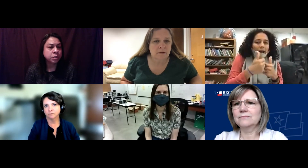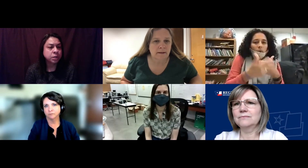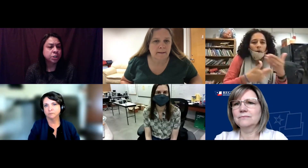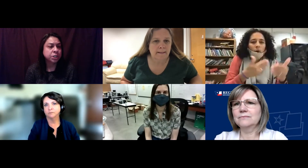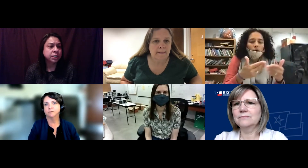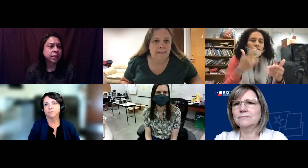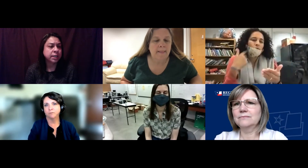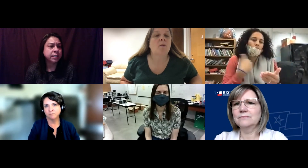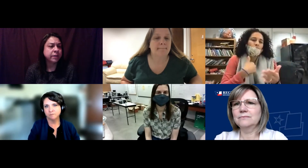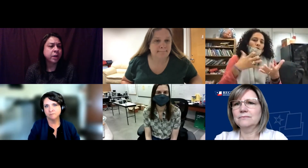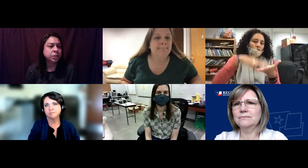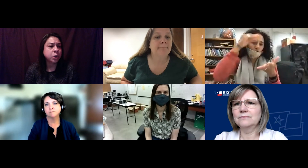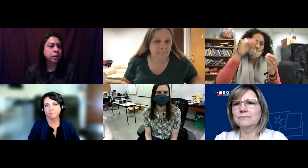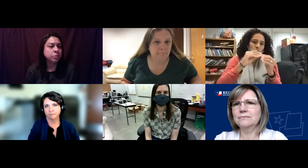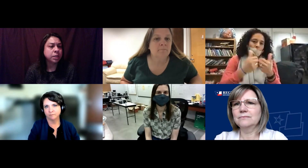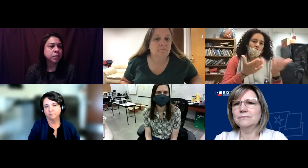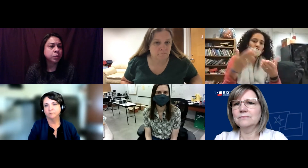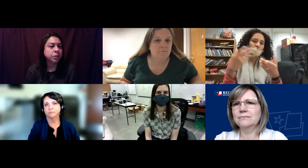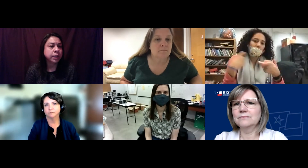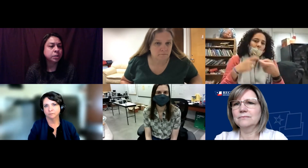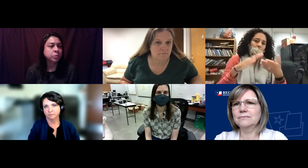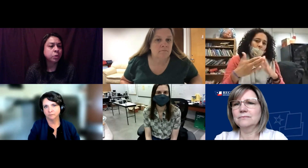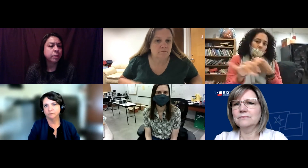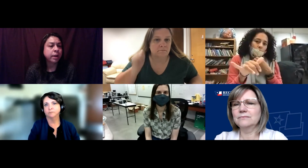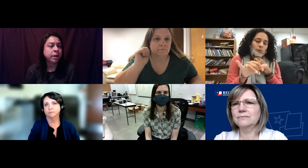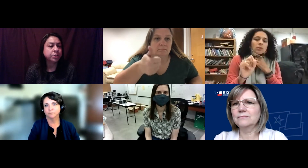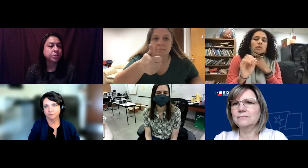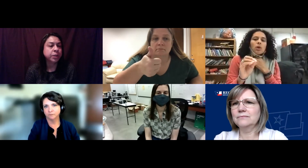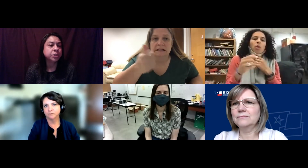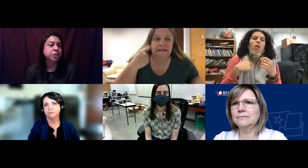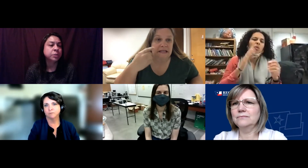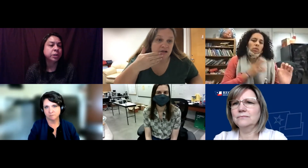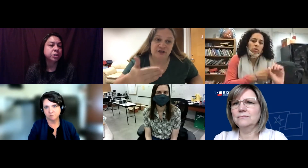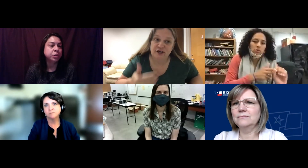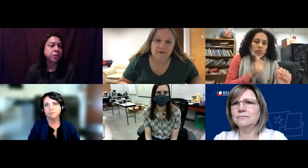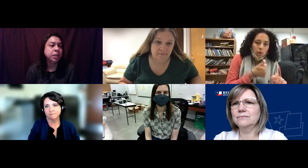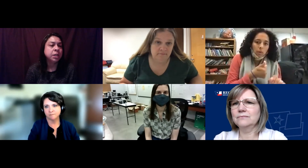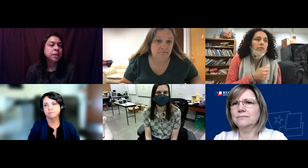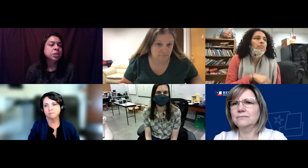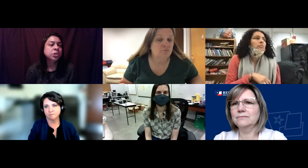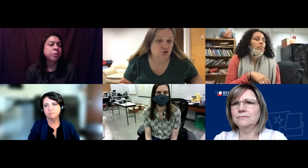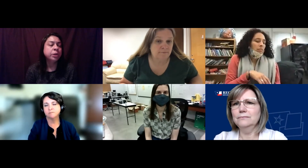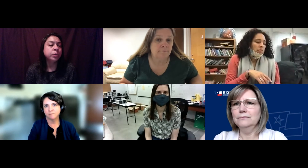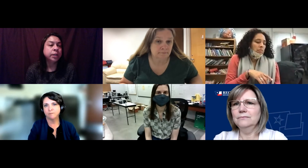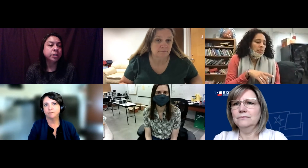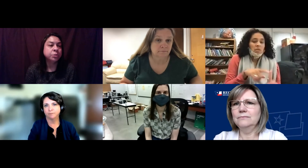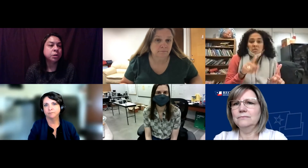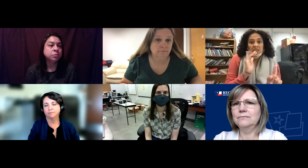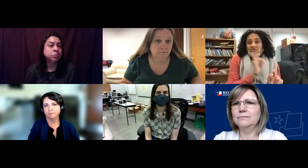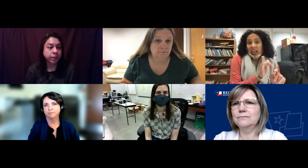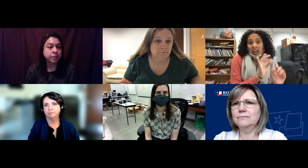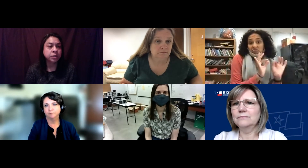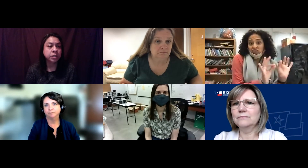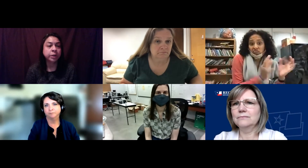tomorrow to just get an idea of how it's going, because we would like to learn more about how we can serve the Spanish community. So I'll be joining in there